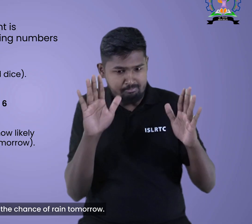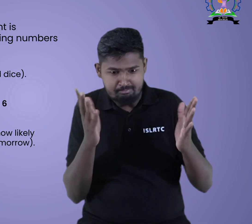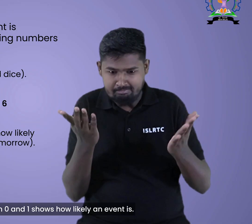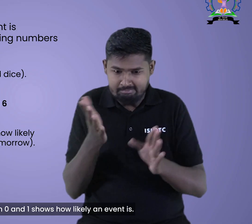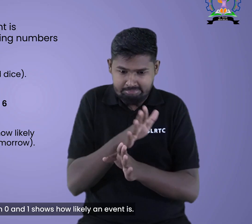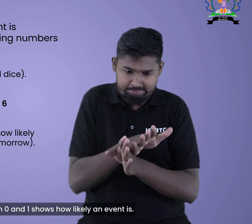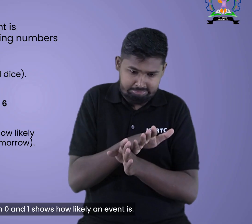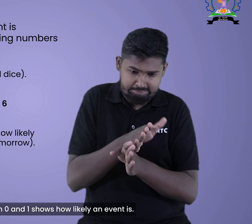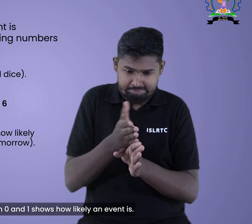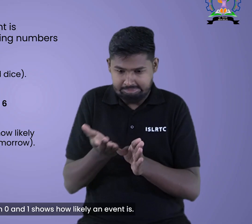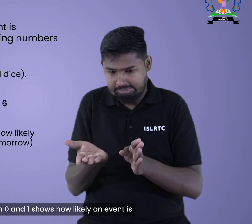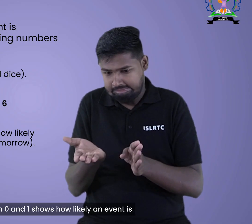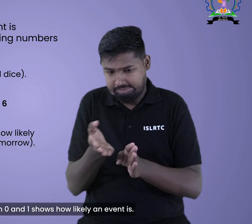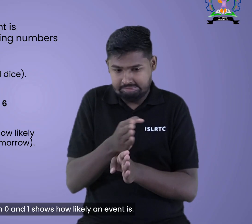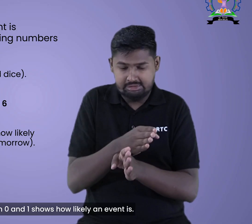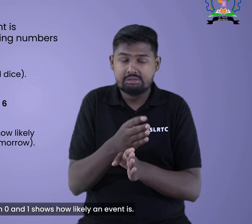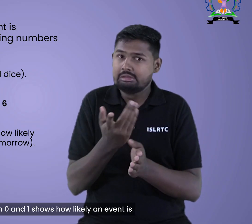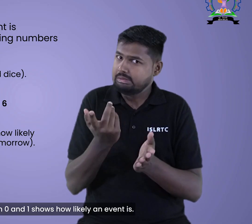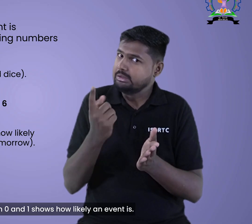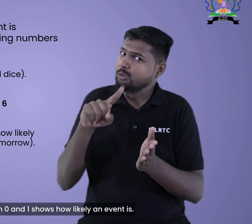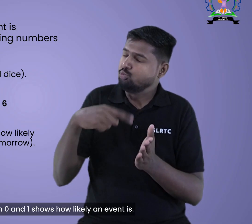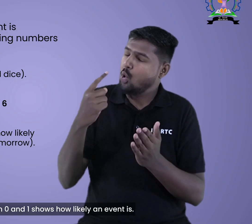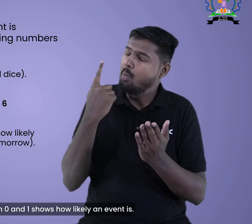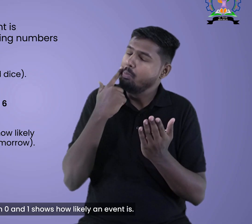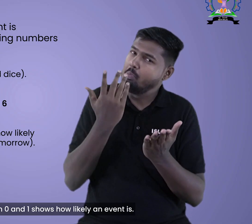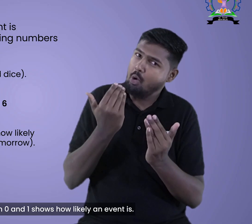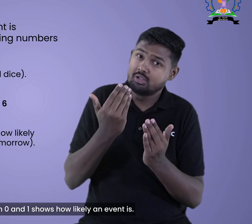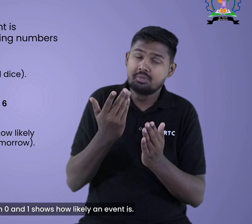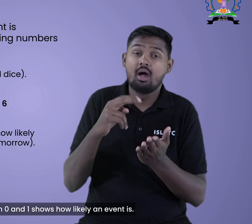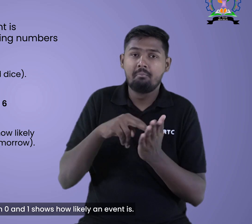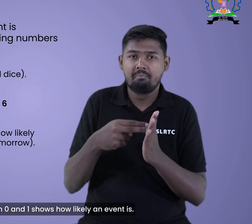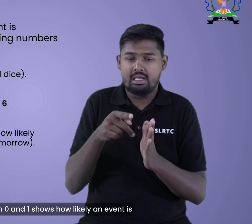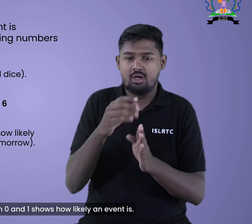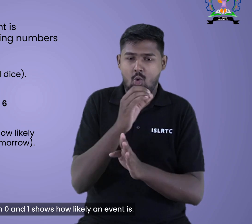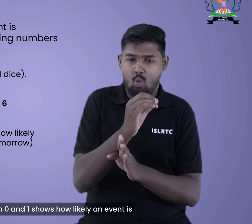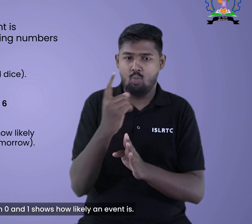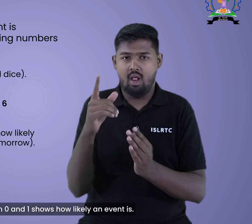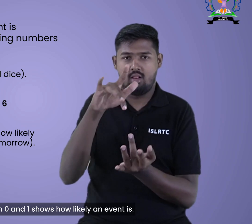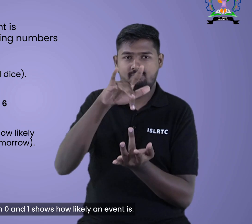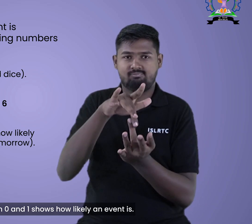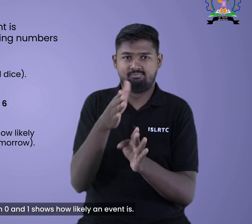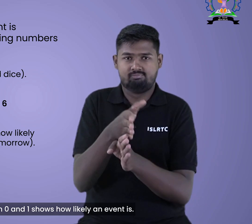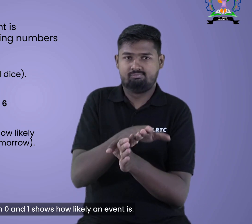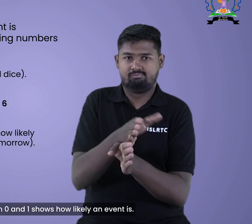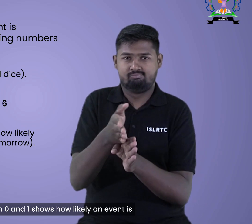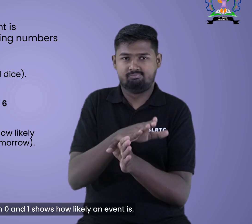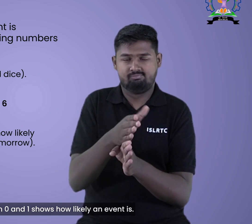A probability between 0 and 1 shows how likely an event is.